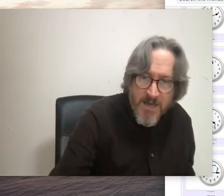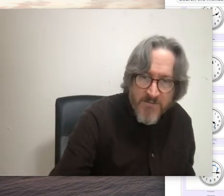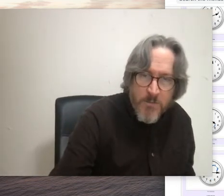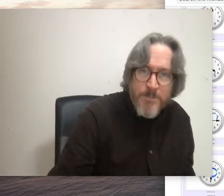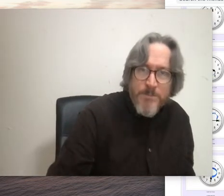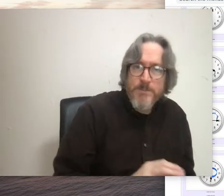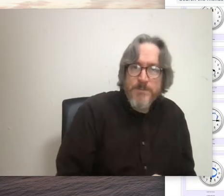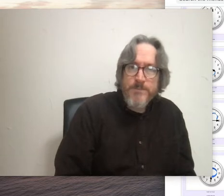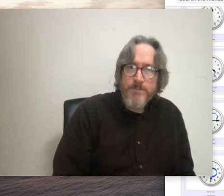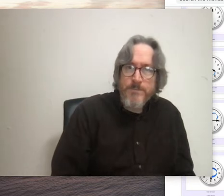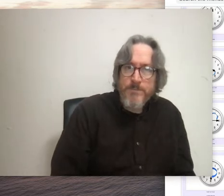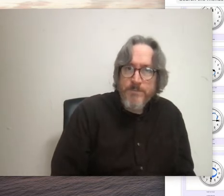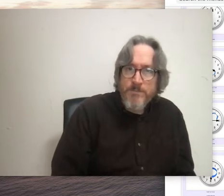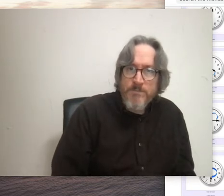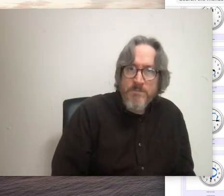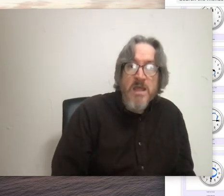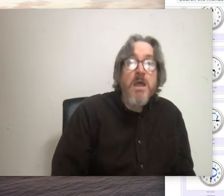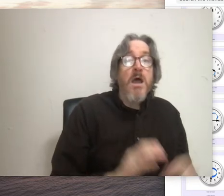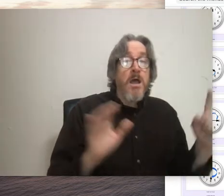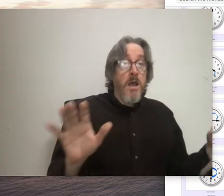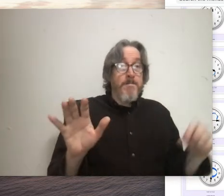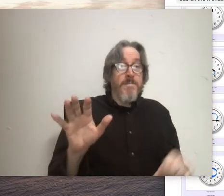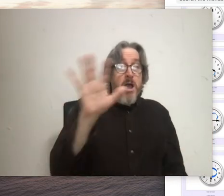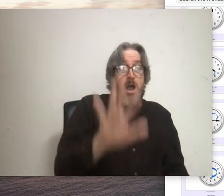There you go, half hour.